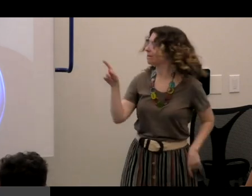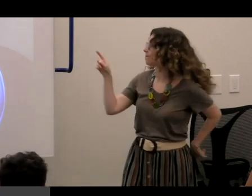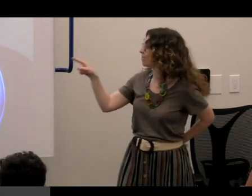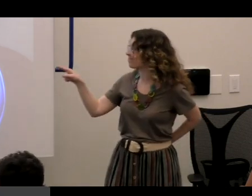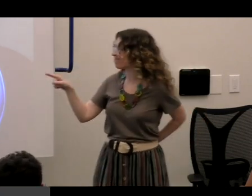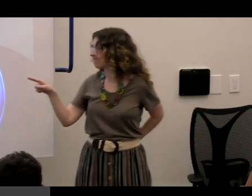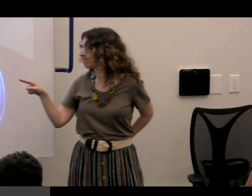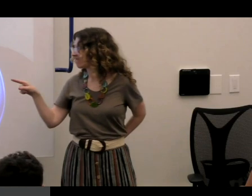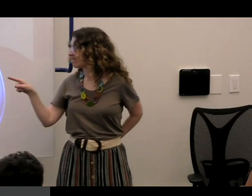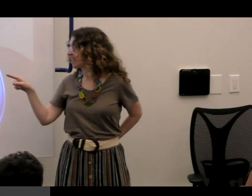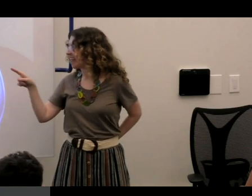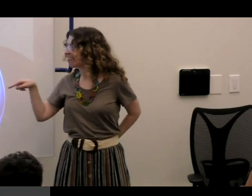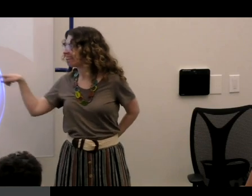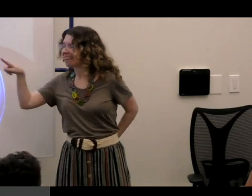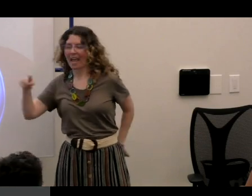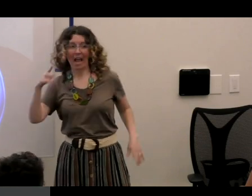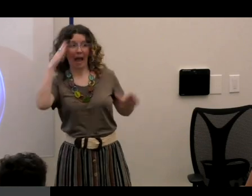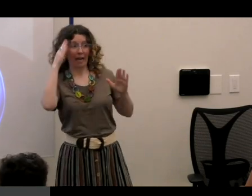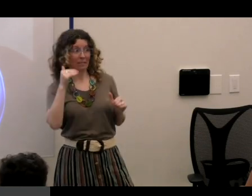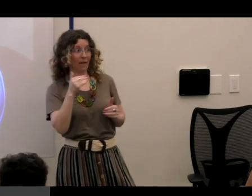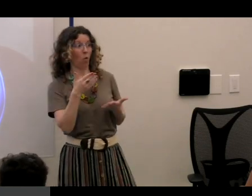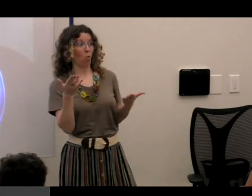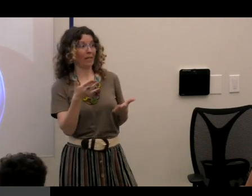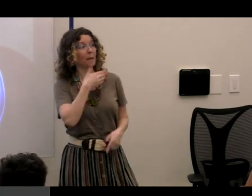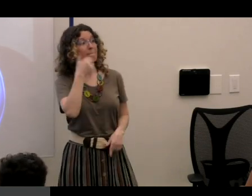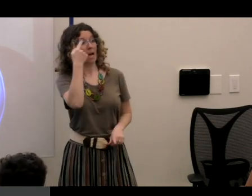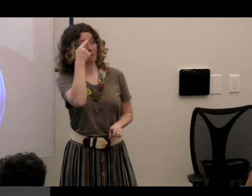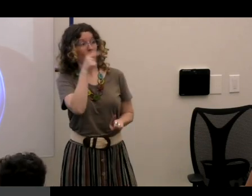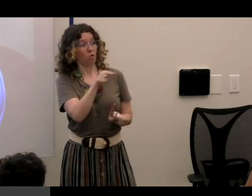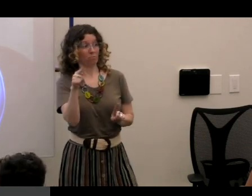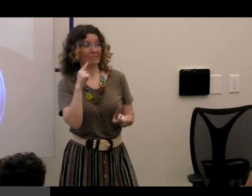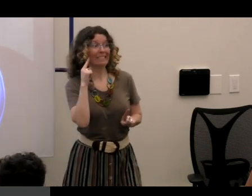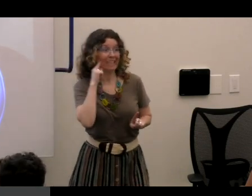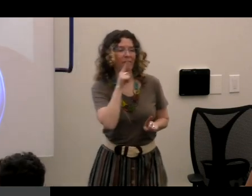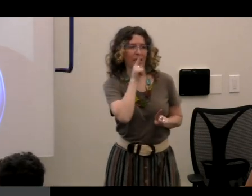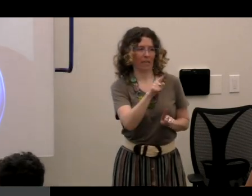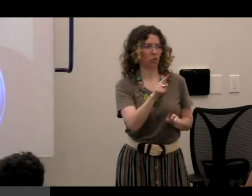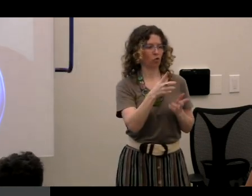and feel as though it needs to be fixed or cured.